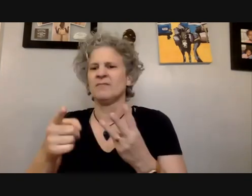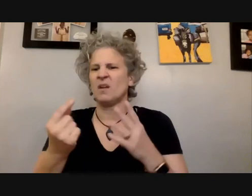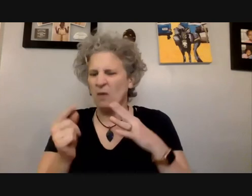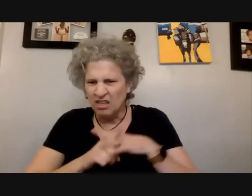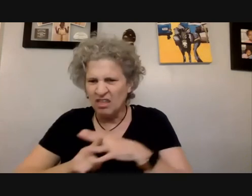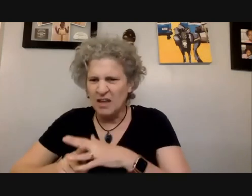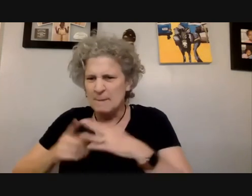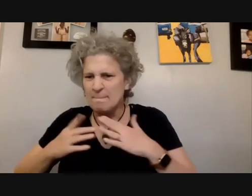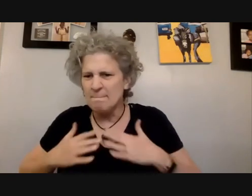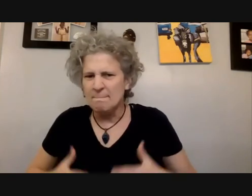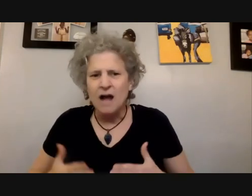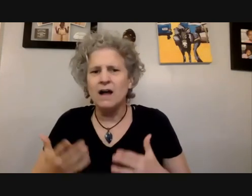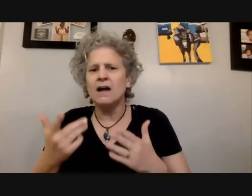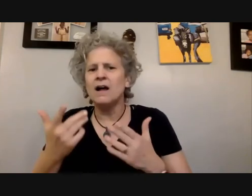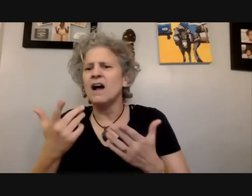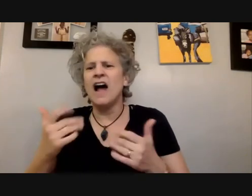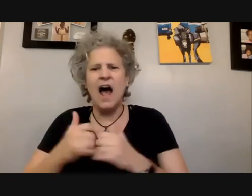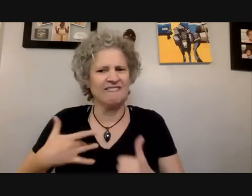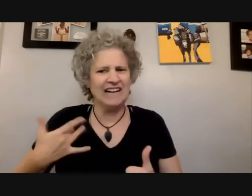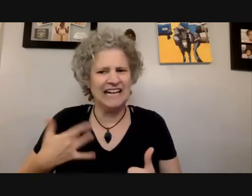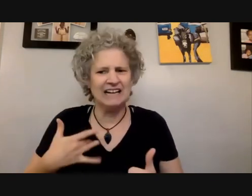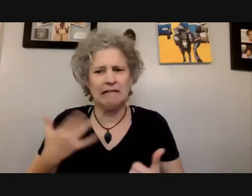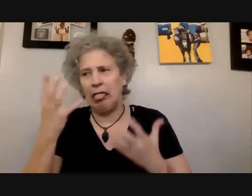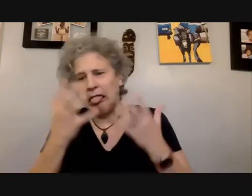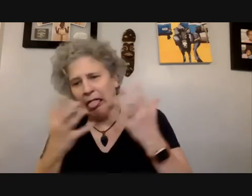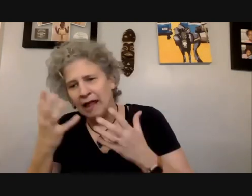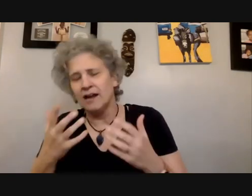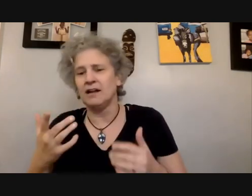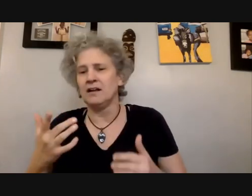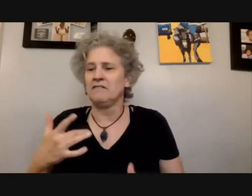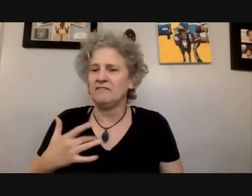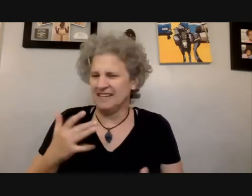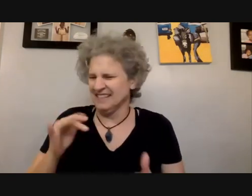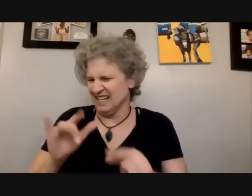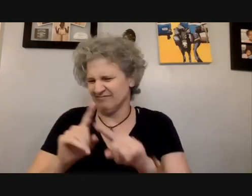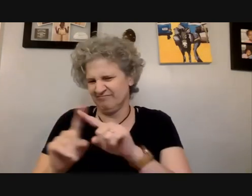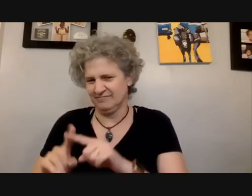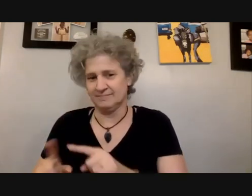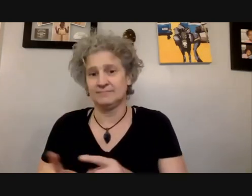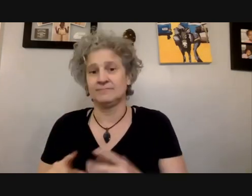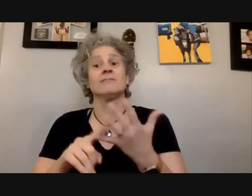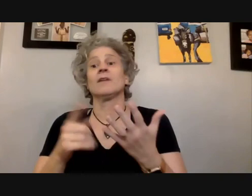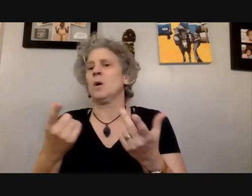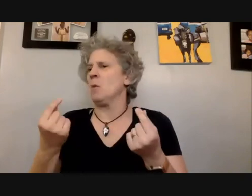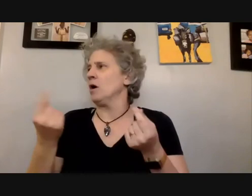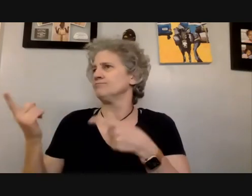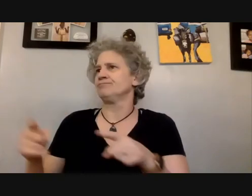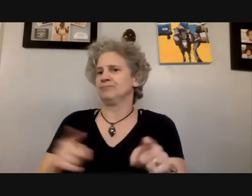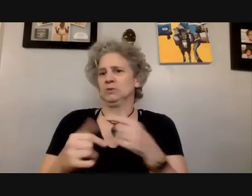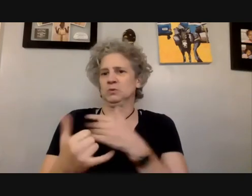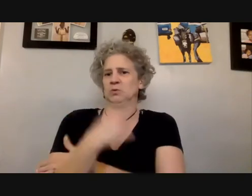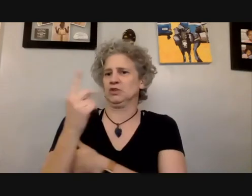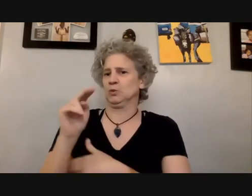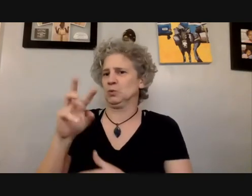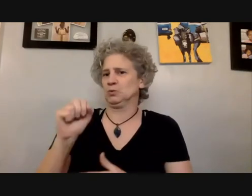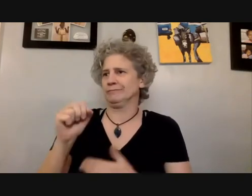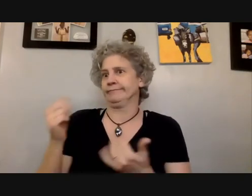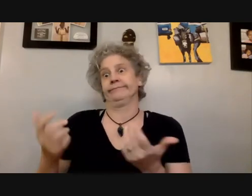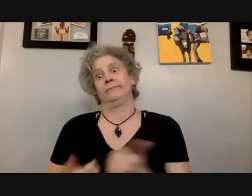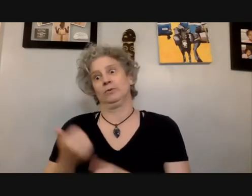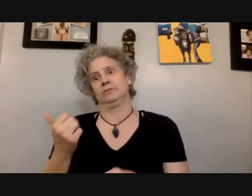as I mentioned before, medical appointments, basic vocabulary related to going to the dentist, symptom terminology,